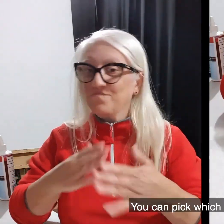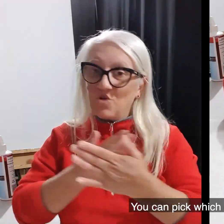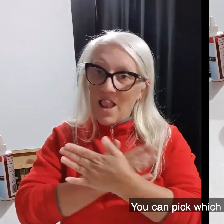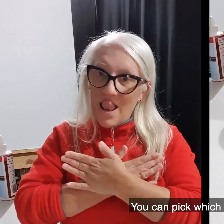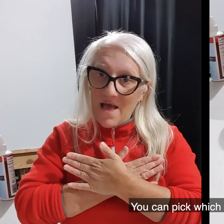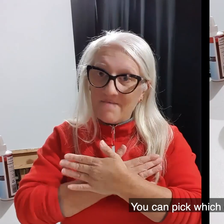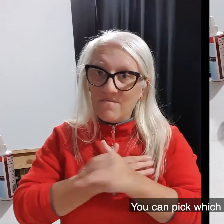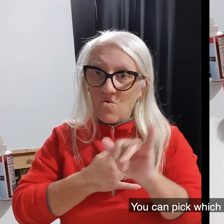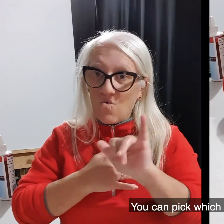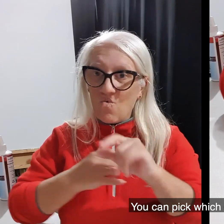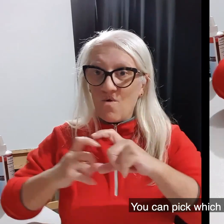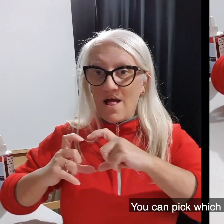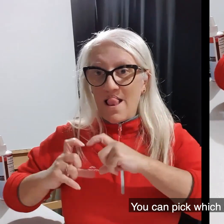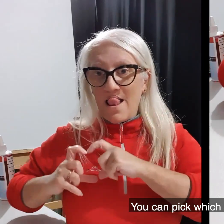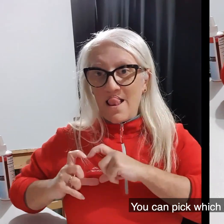You can pick which one you like.